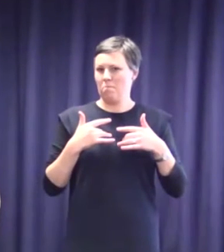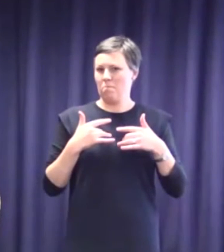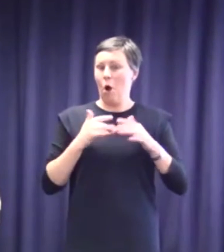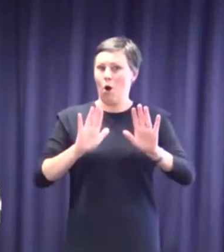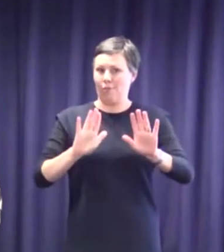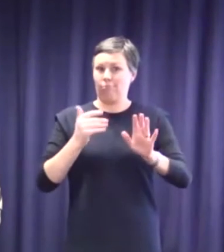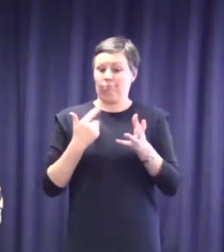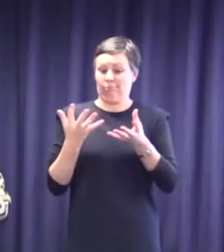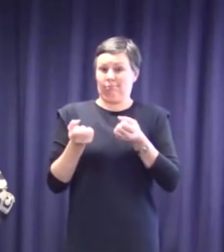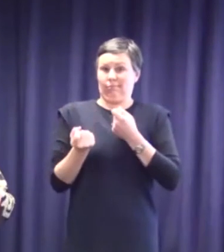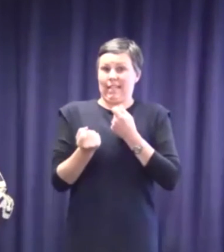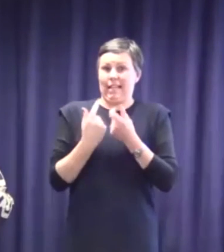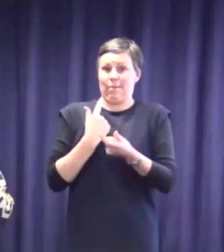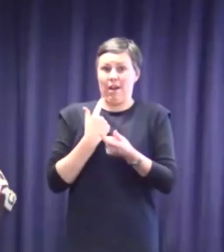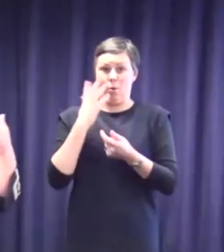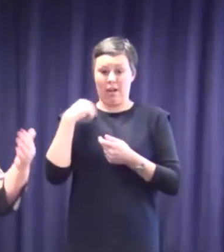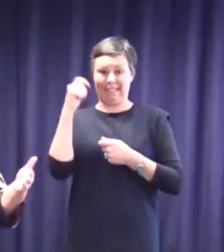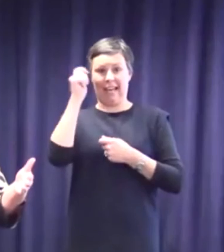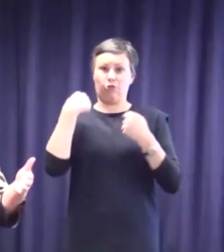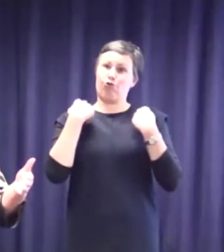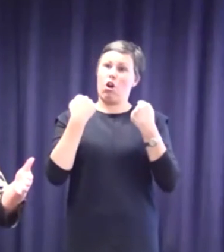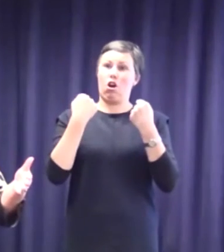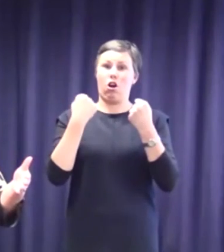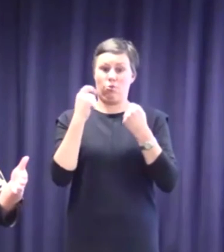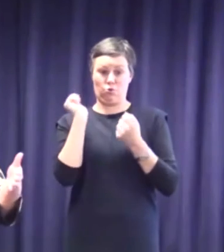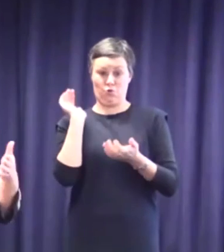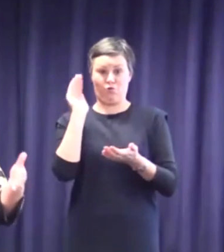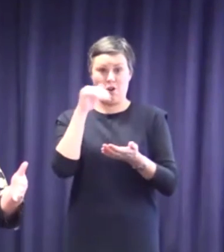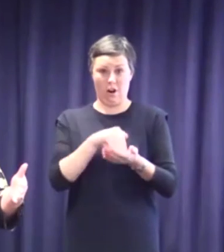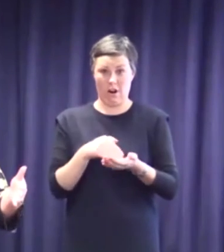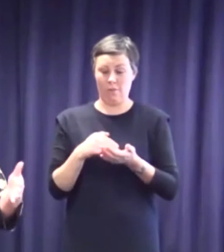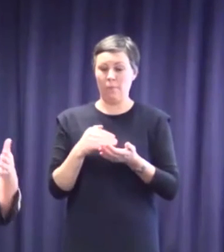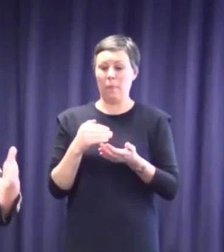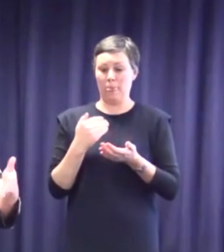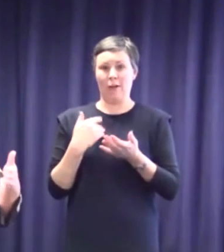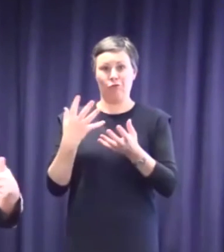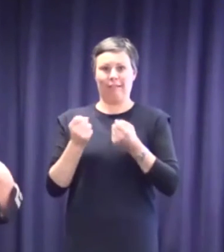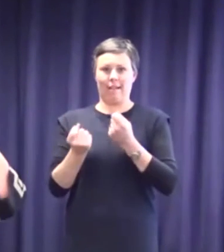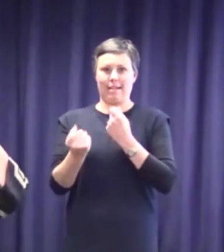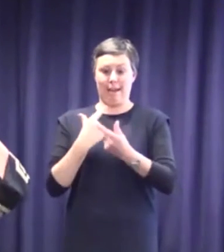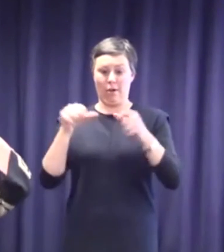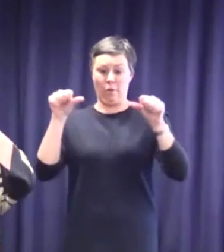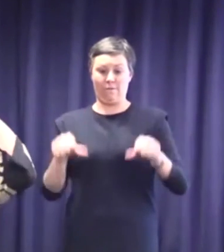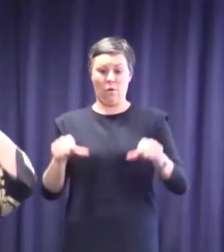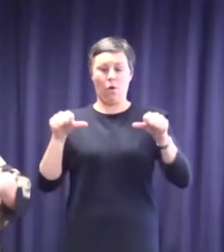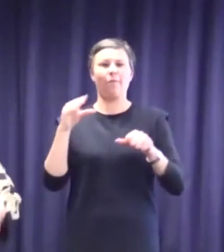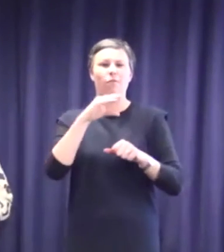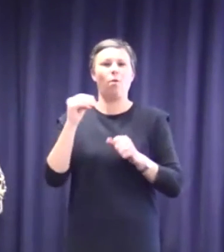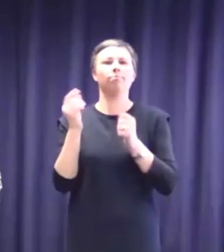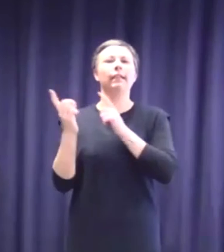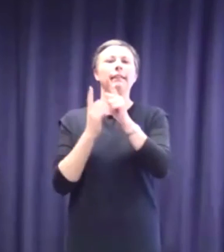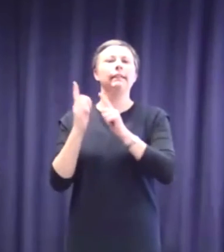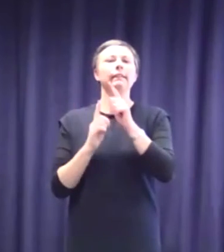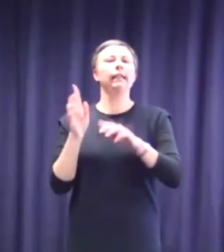email in the cab coming over tonight, and I participated in a teleconference as late as Friday of last week, where